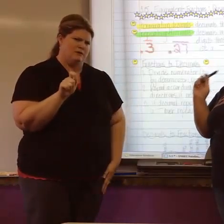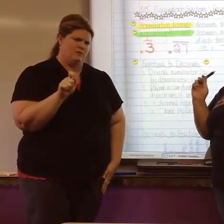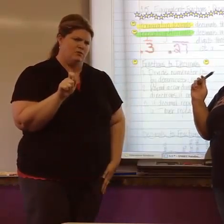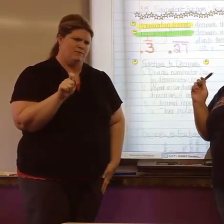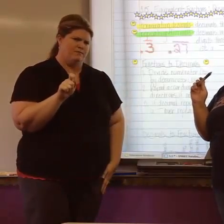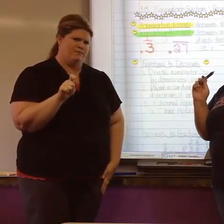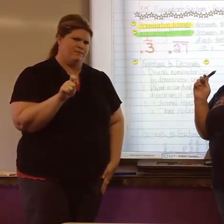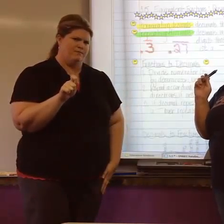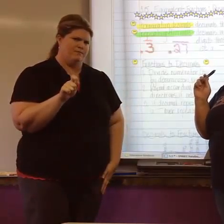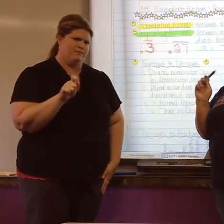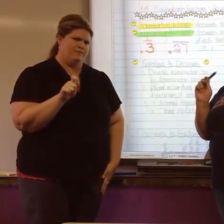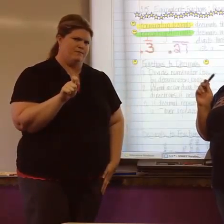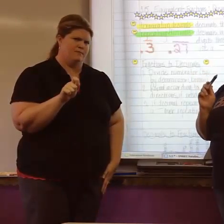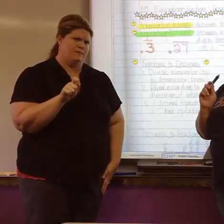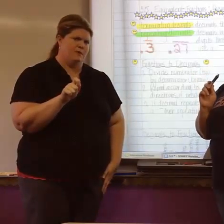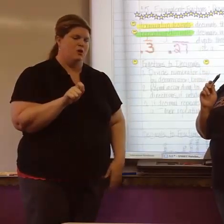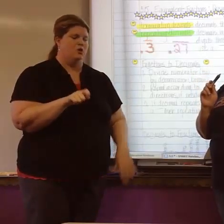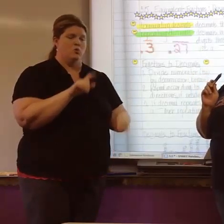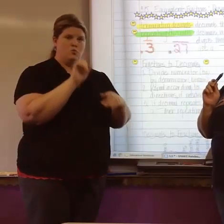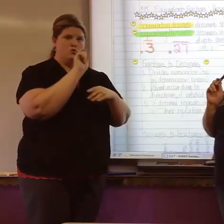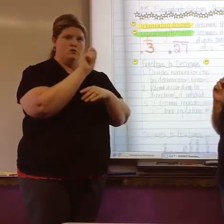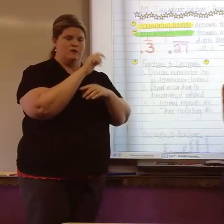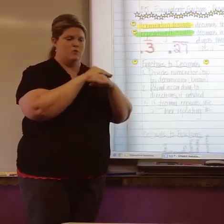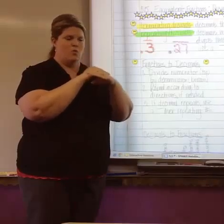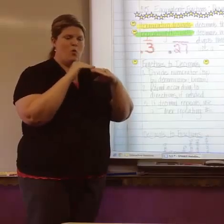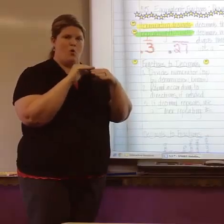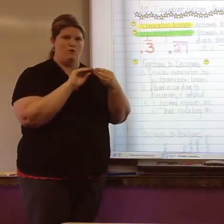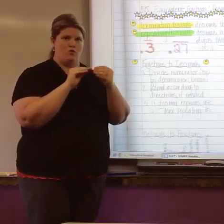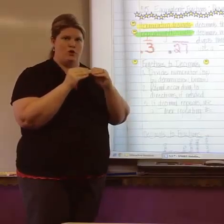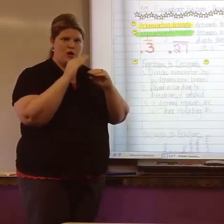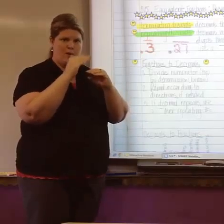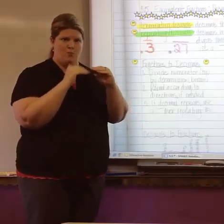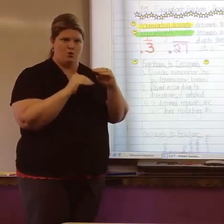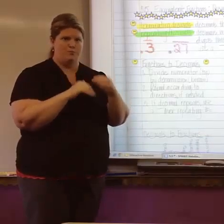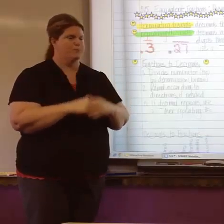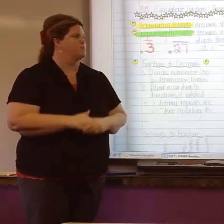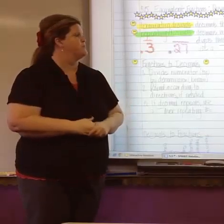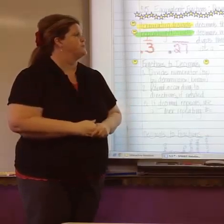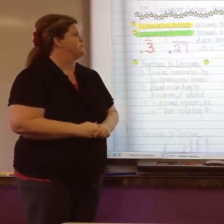you put your decimal over a number. So,